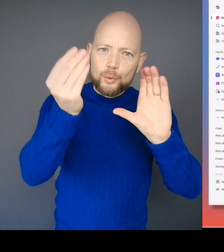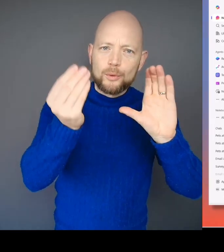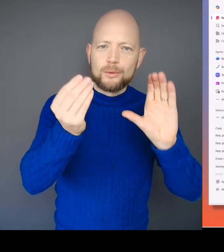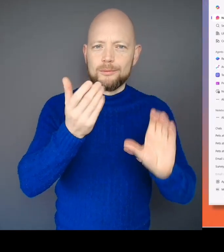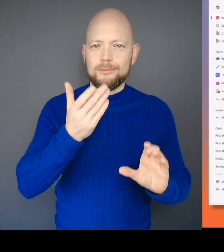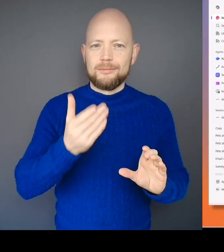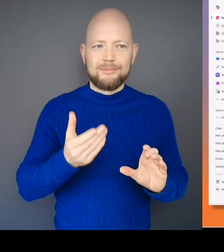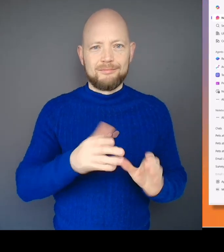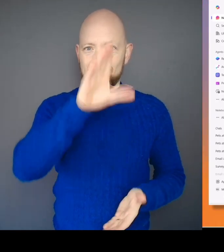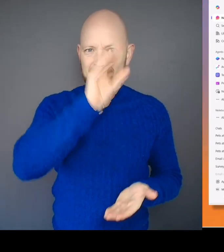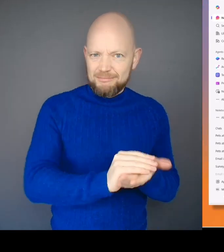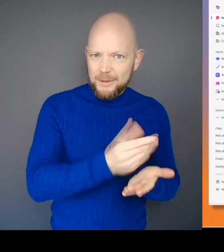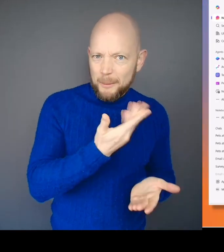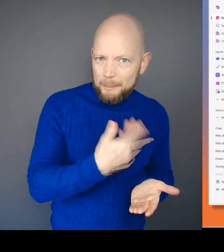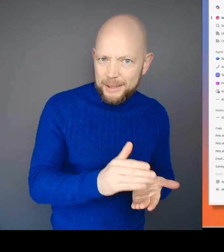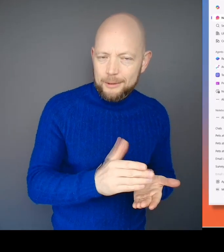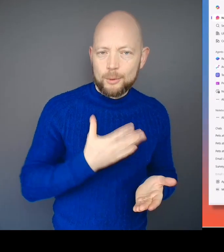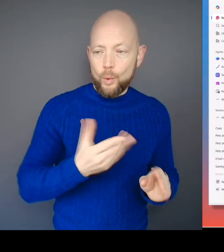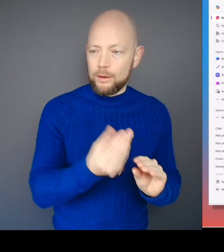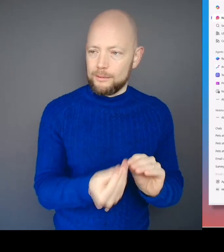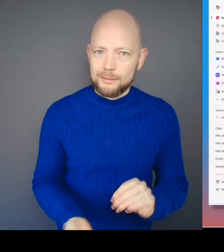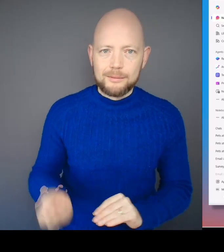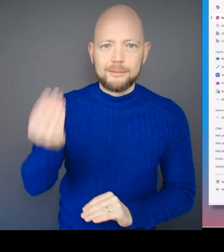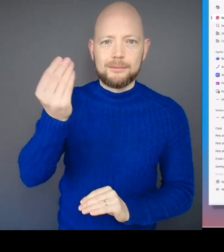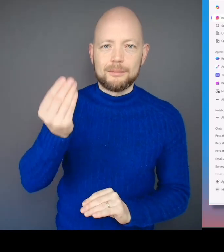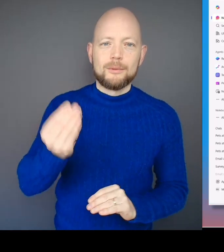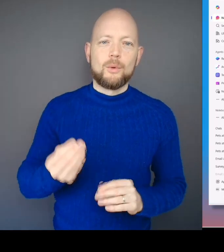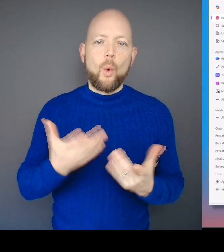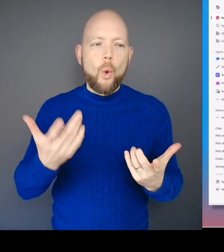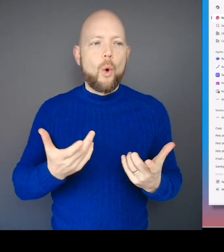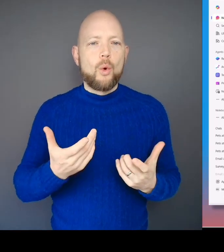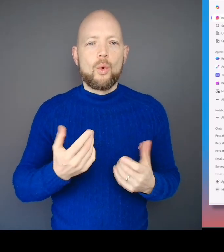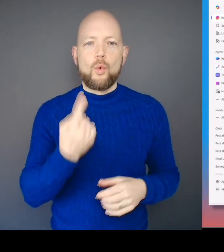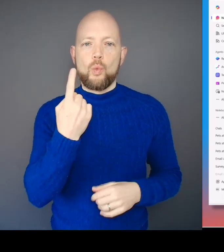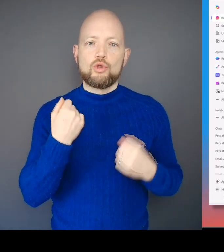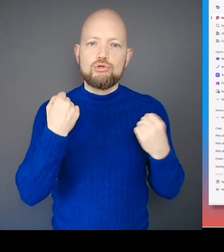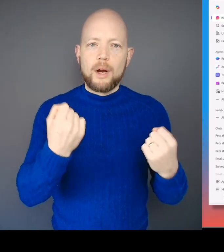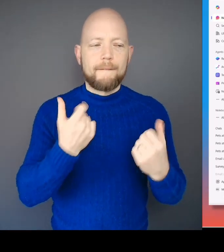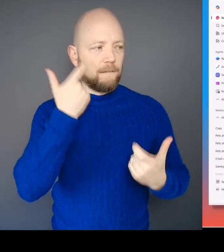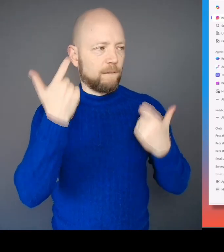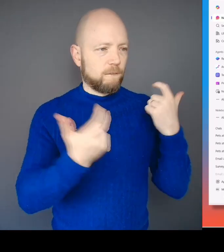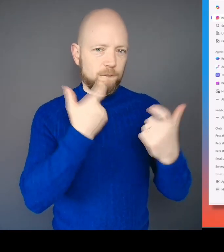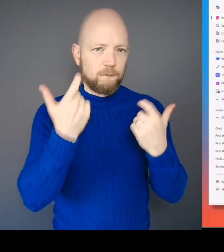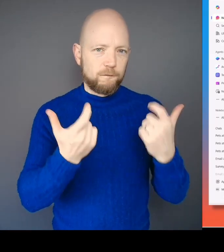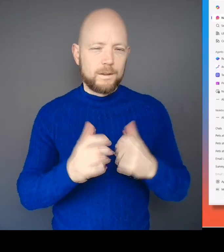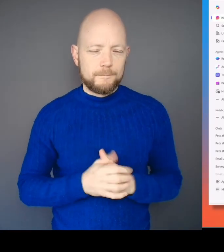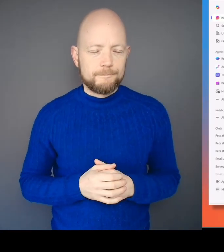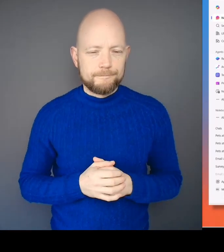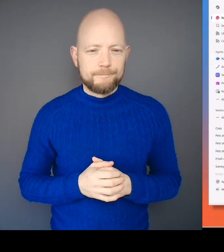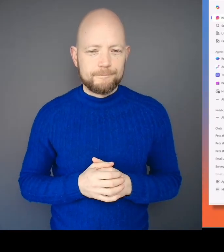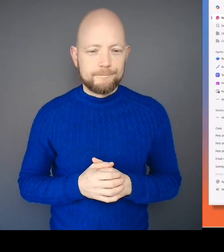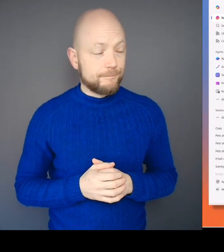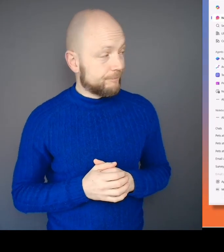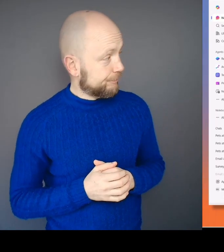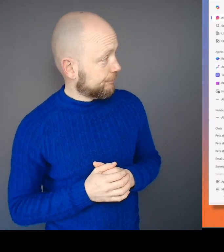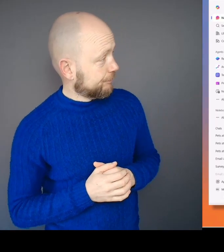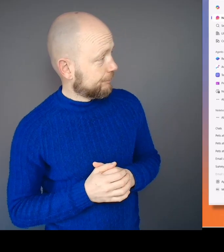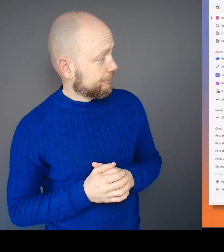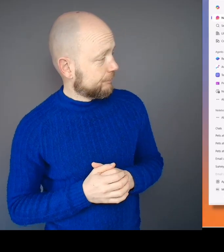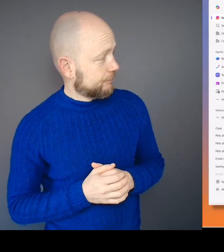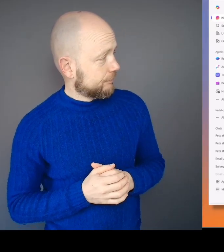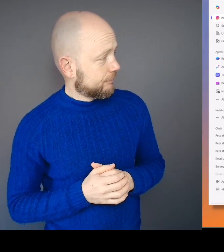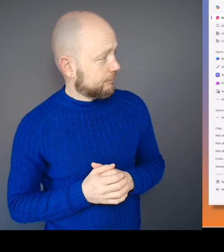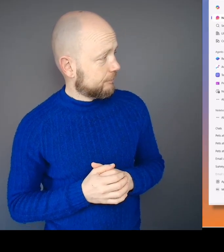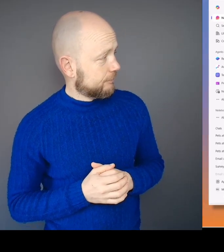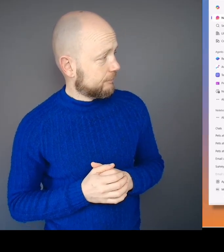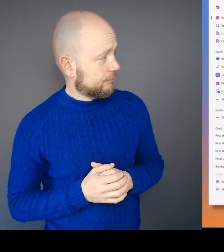cloud. If you've just got something downloaded to your desktop, you can upload it here, or you can browse your OneDrive. Let's stick with